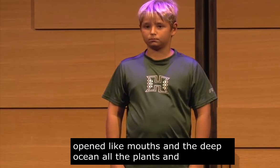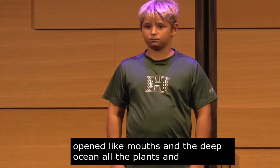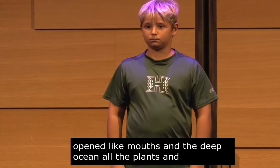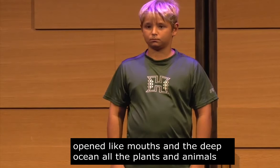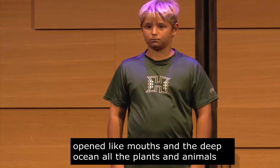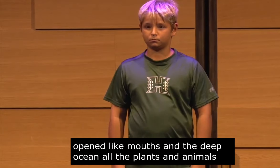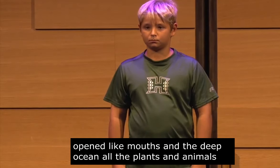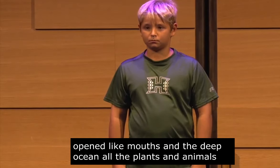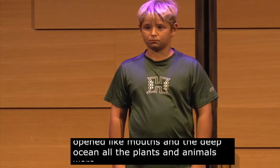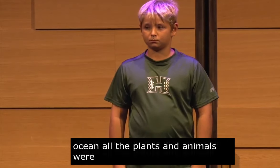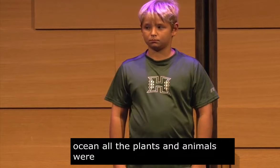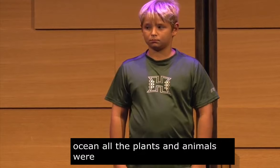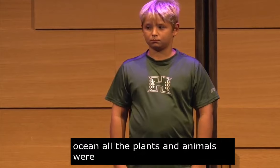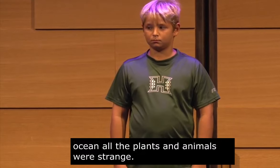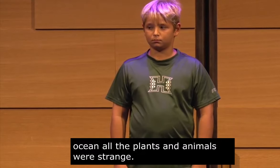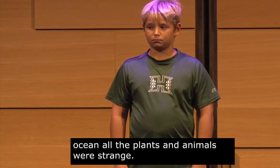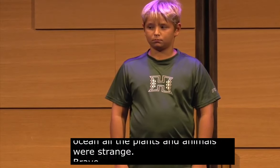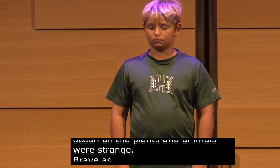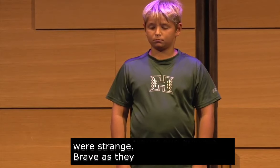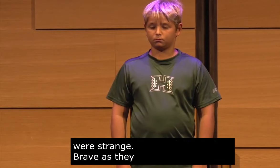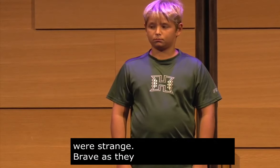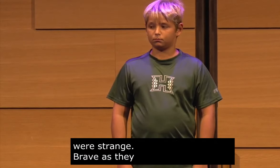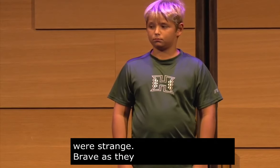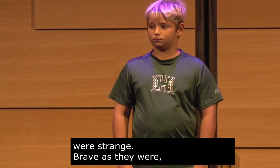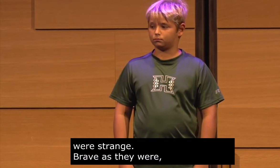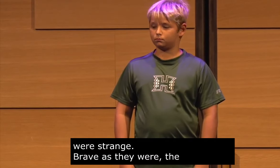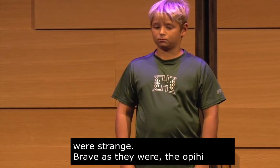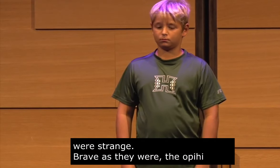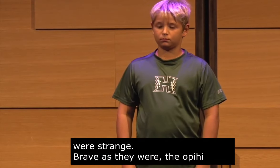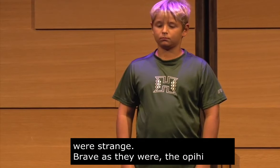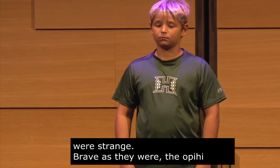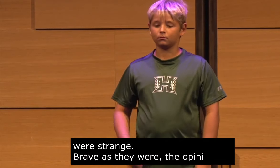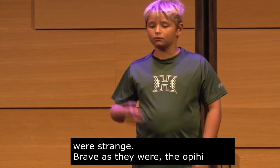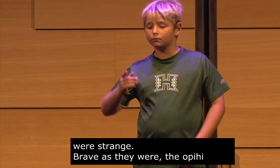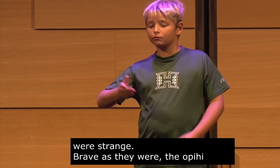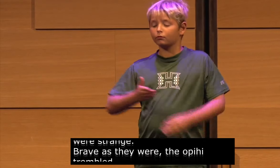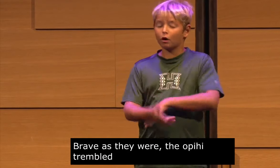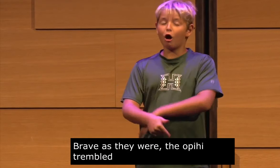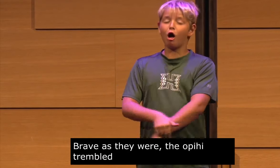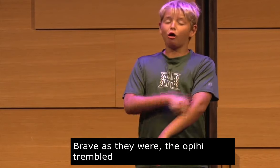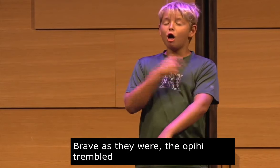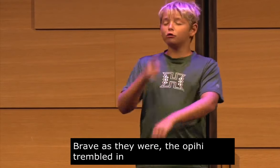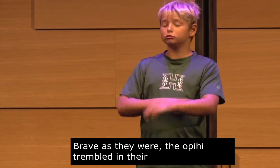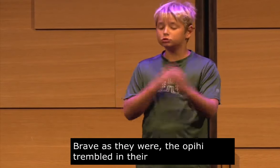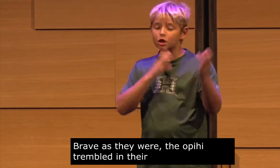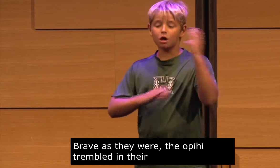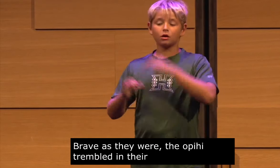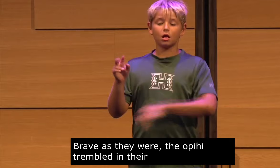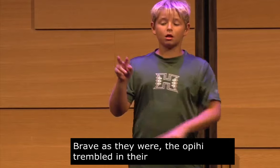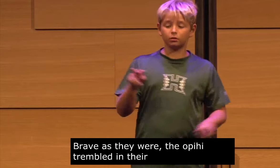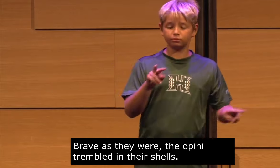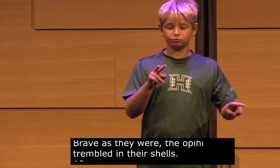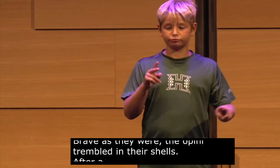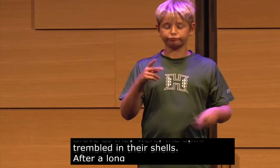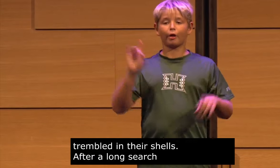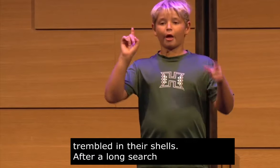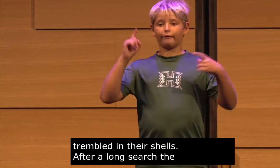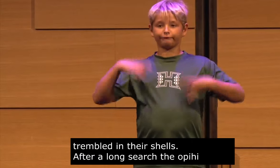Brave as they were, the Opahai trembled in their shells. After a long search, the Opihai